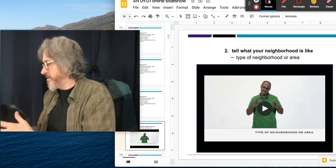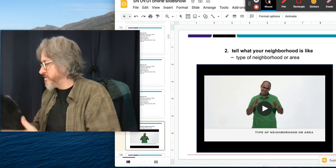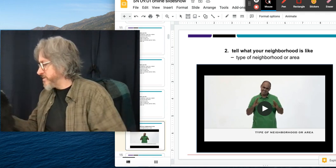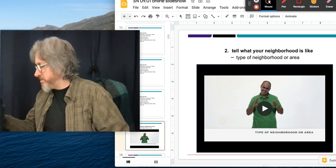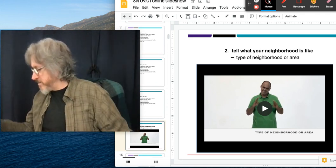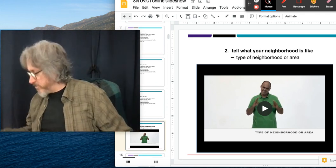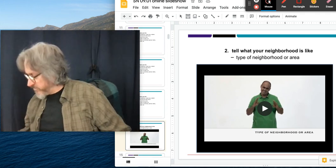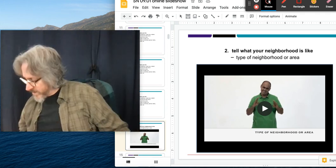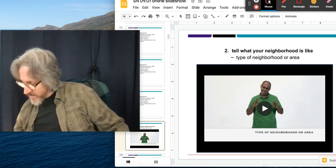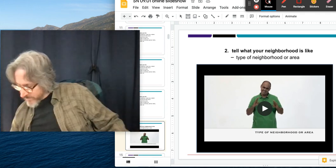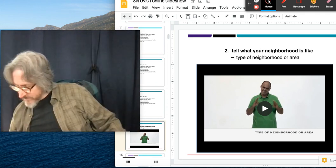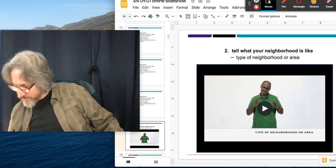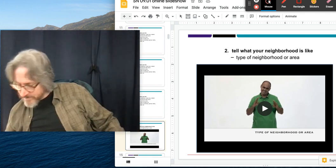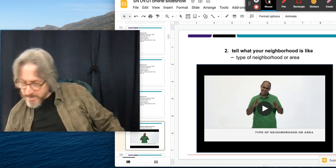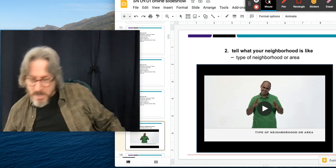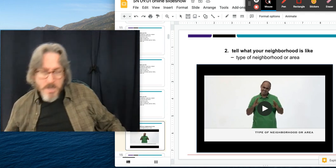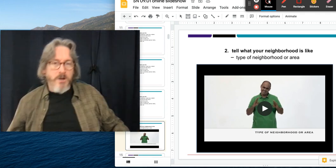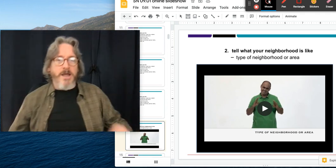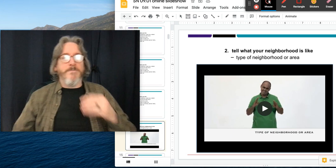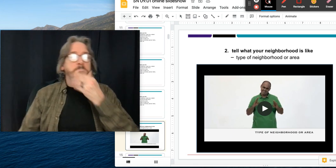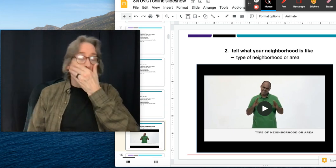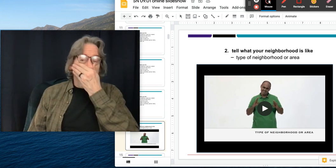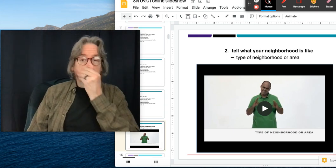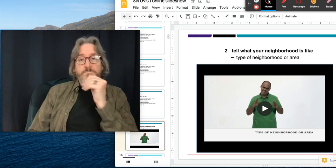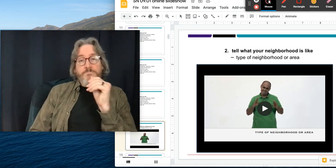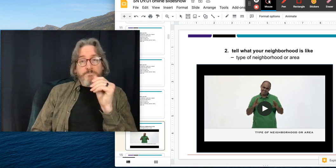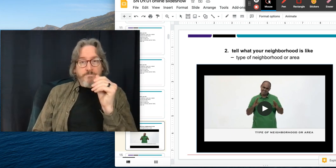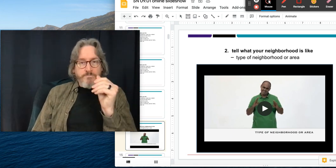against that. Just move my camera. Okay.